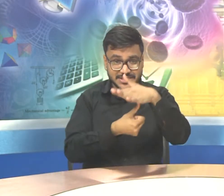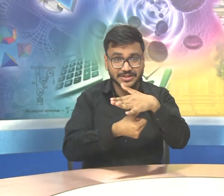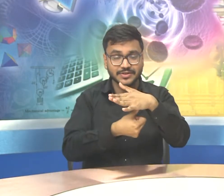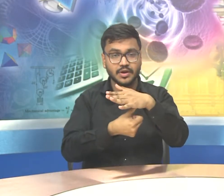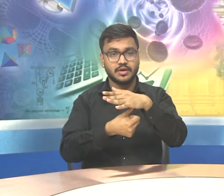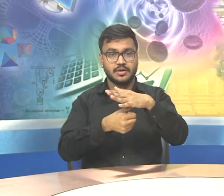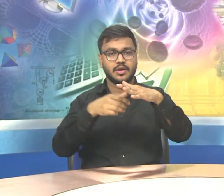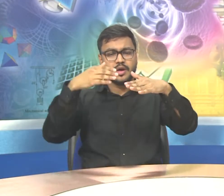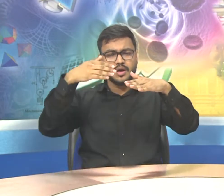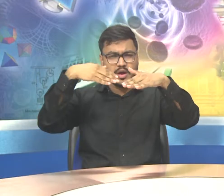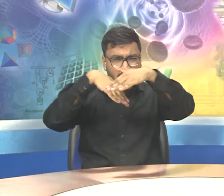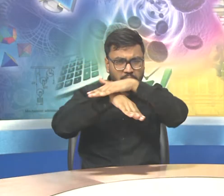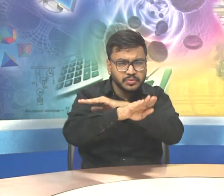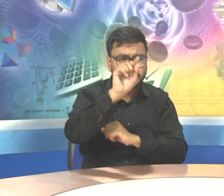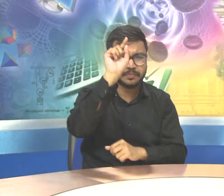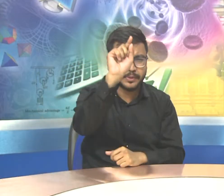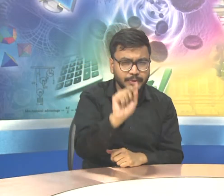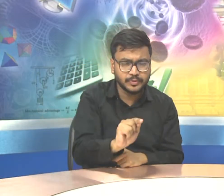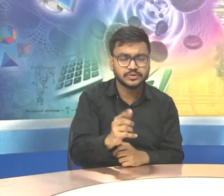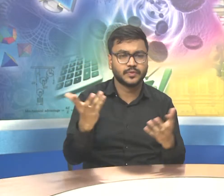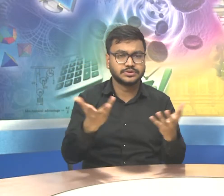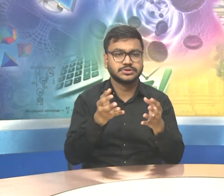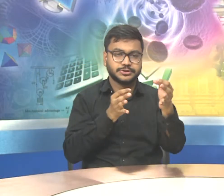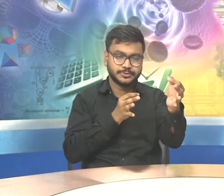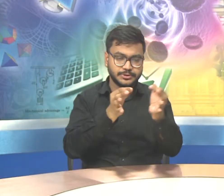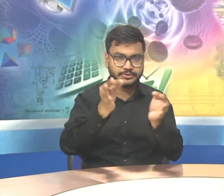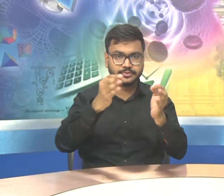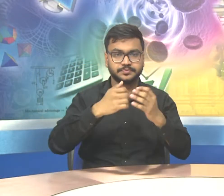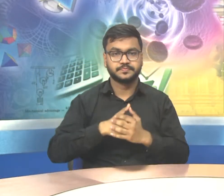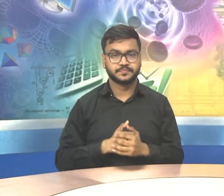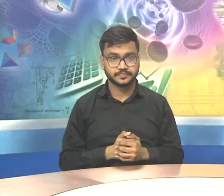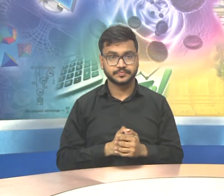To become the president, what's the qualification is needed?